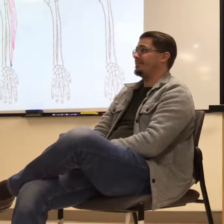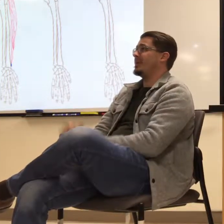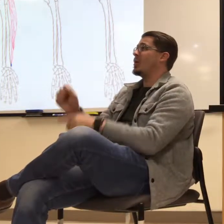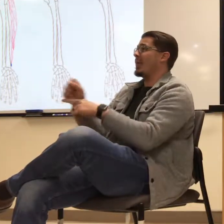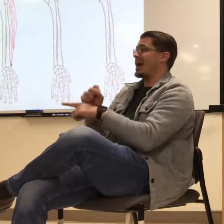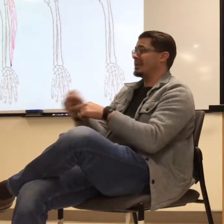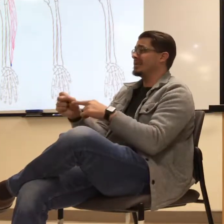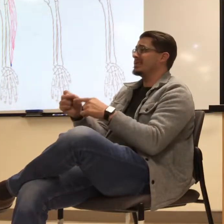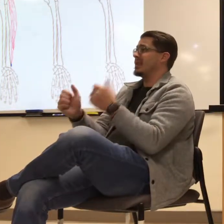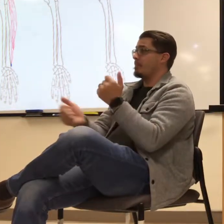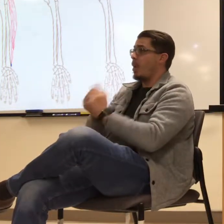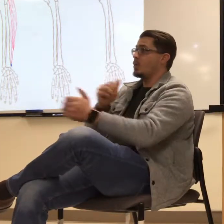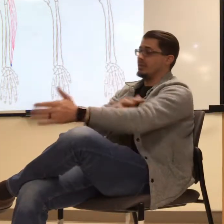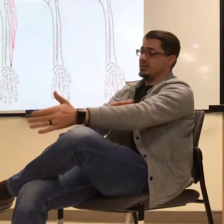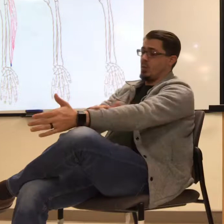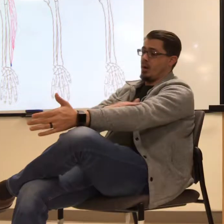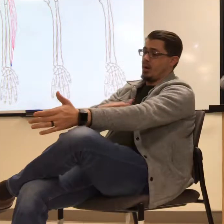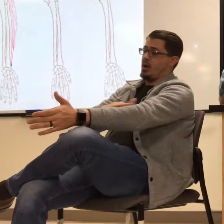Practice it the most.